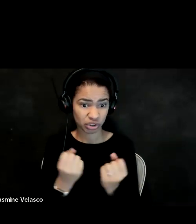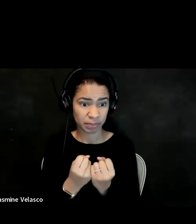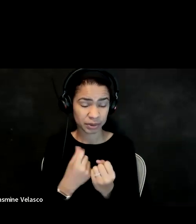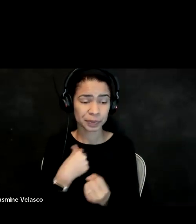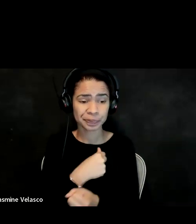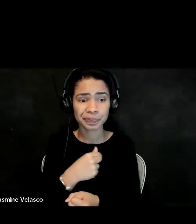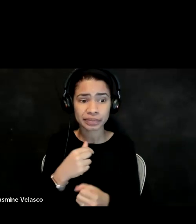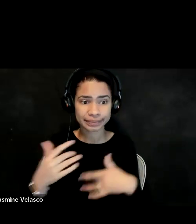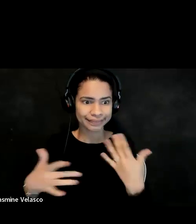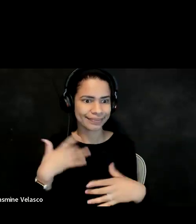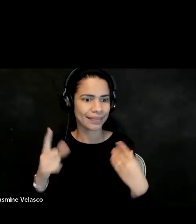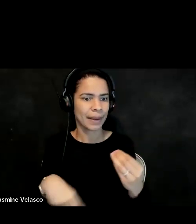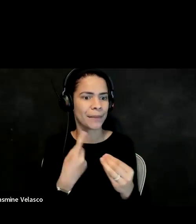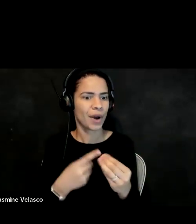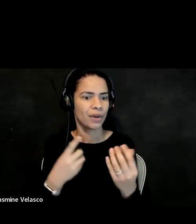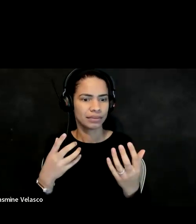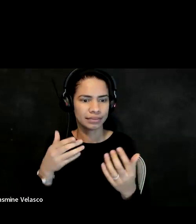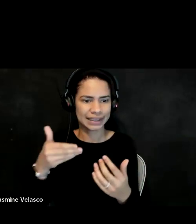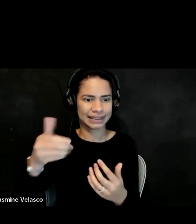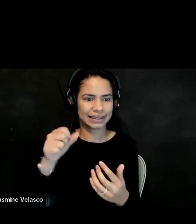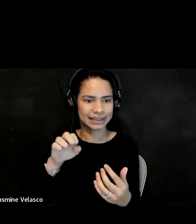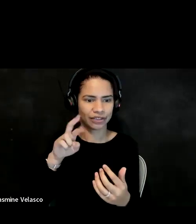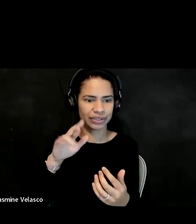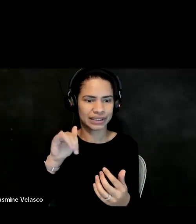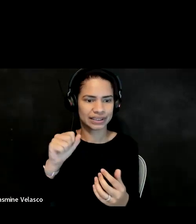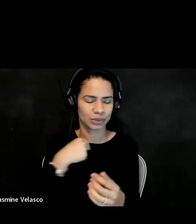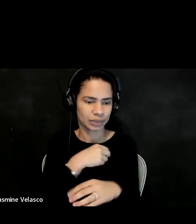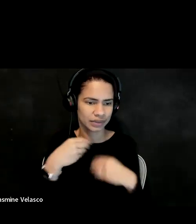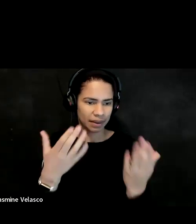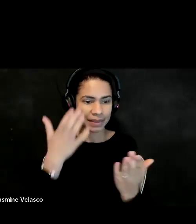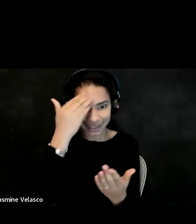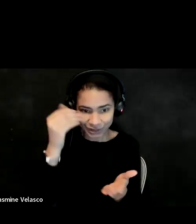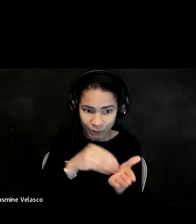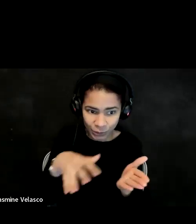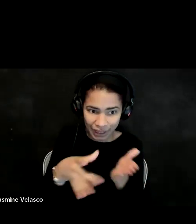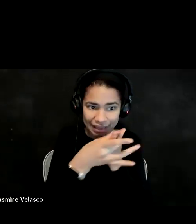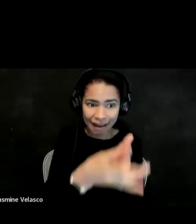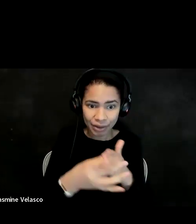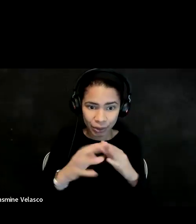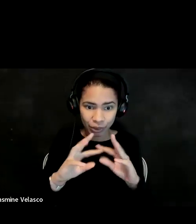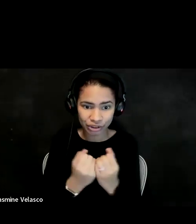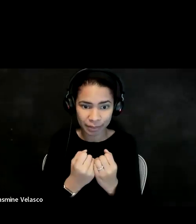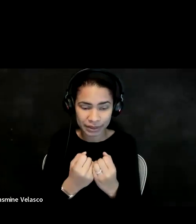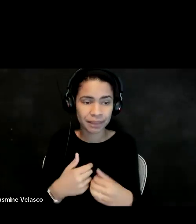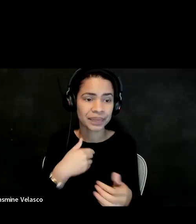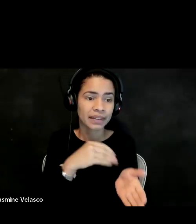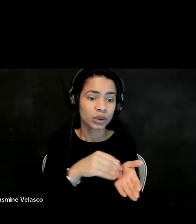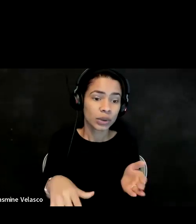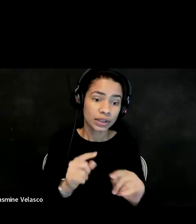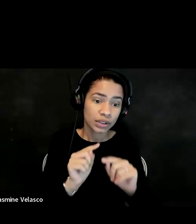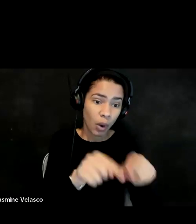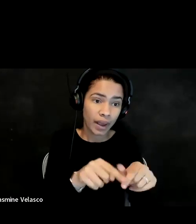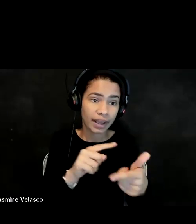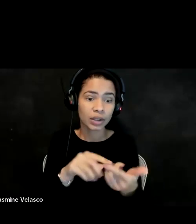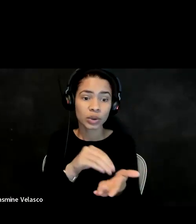the workshop series that we put on because these are all student-led workshops, right? So we have students attending them,